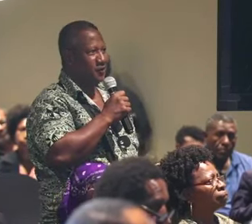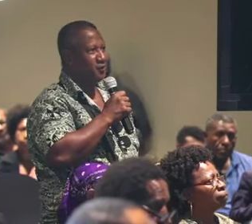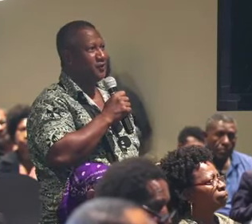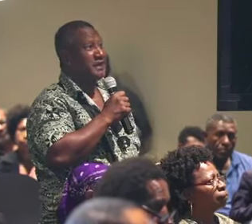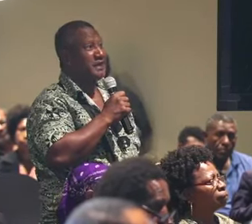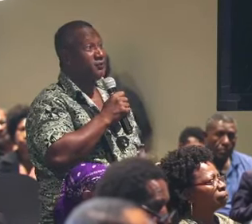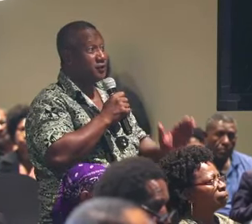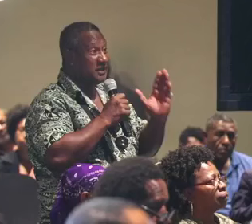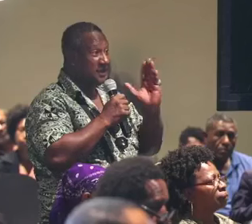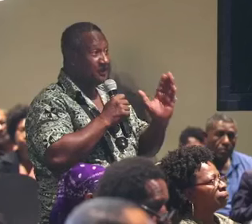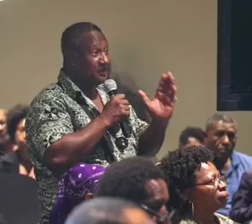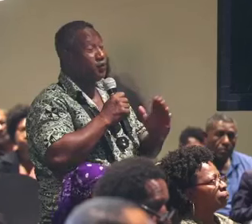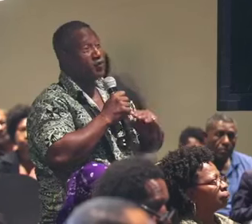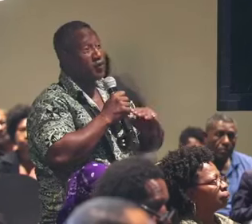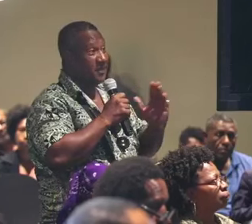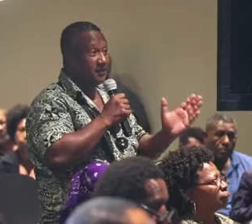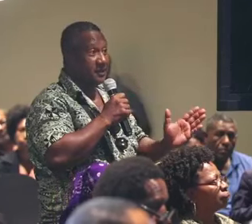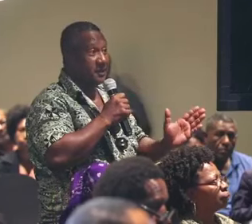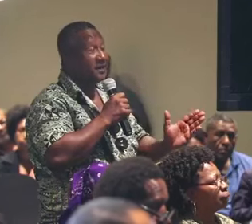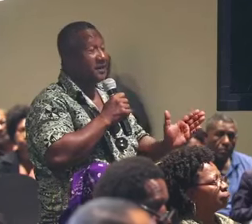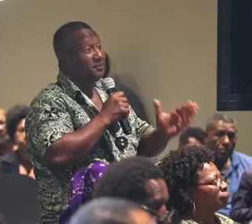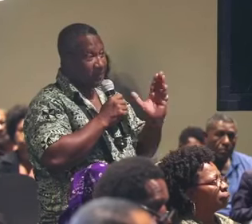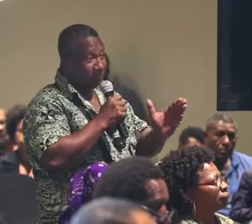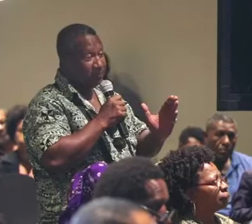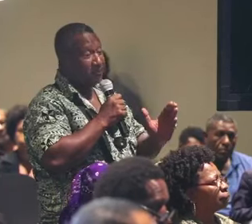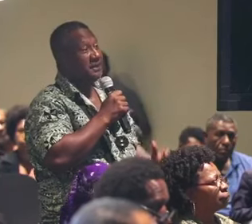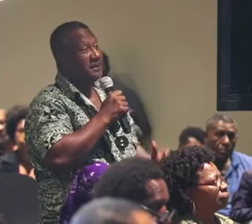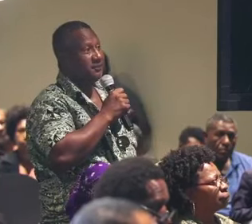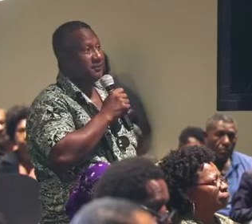Thank you. Now suppose inap or inokamapiet,